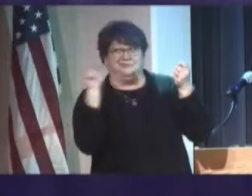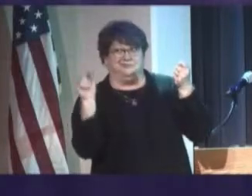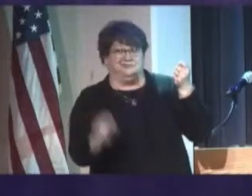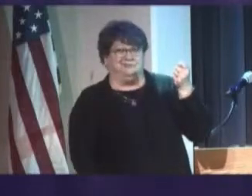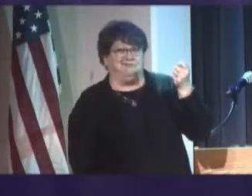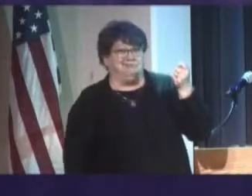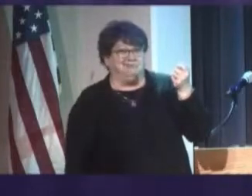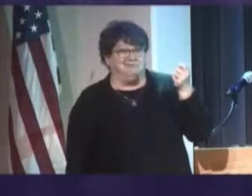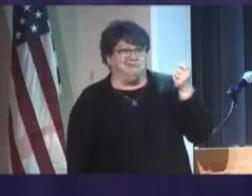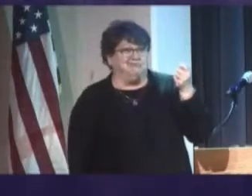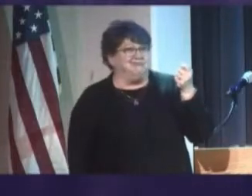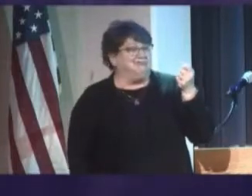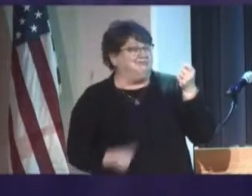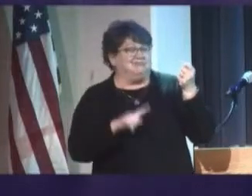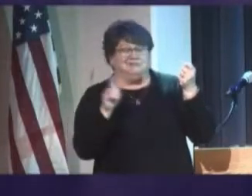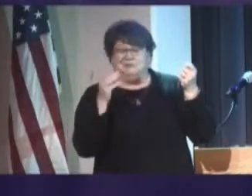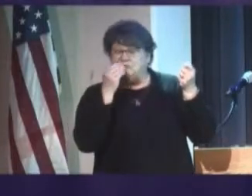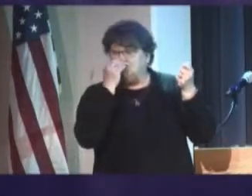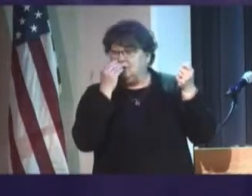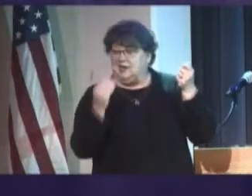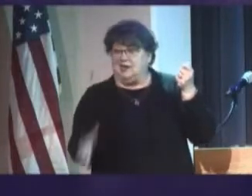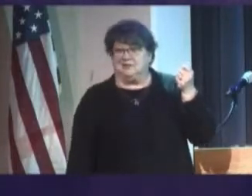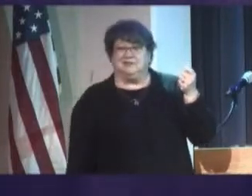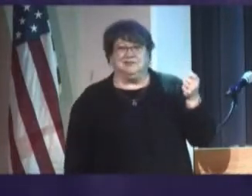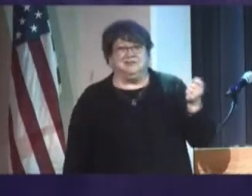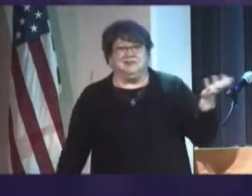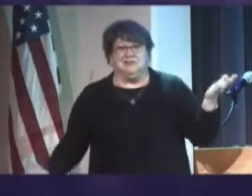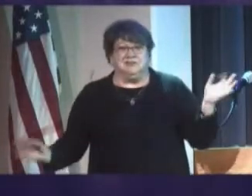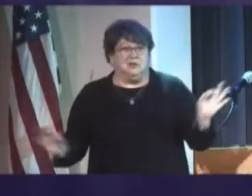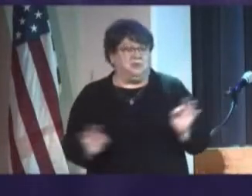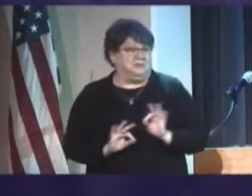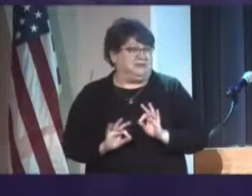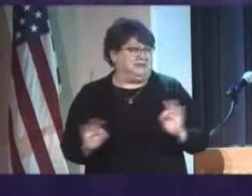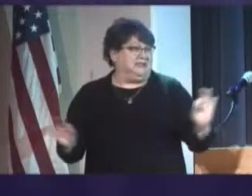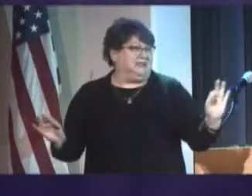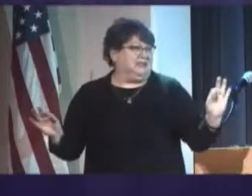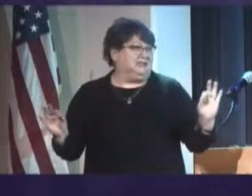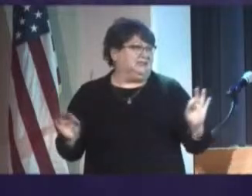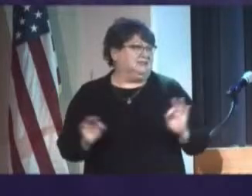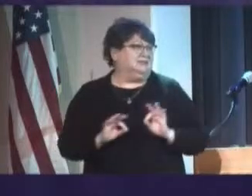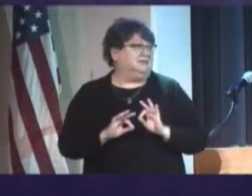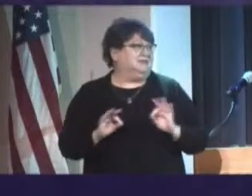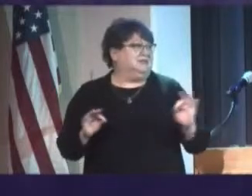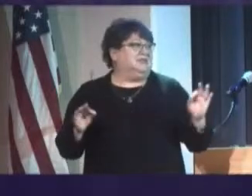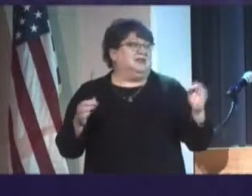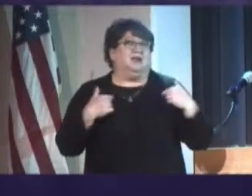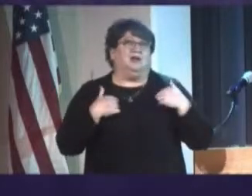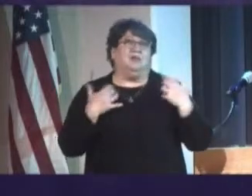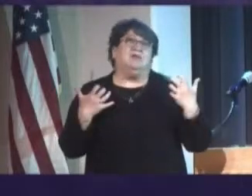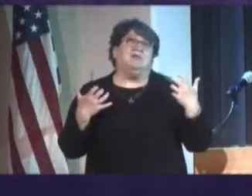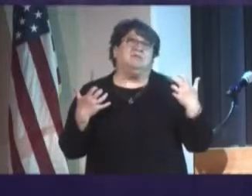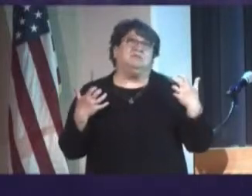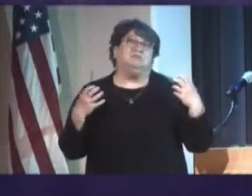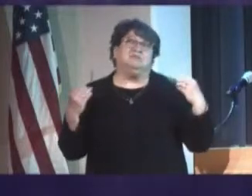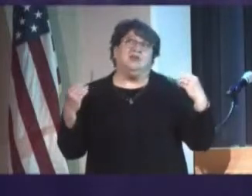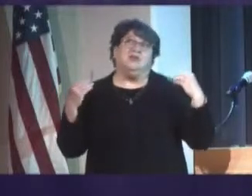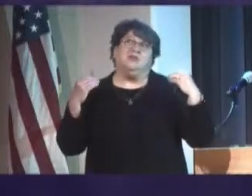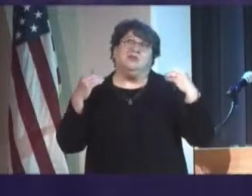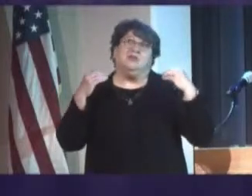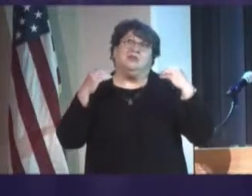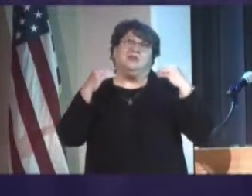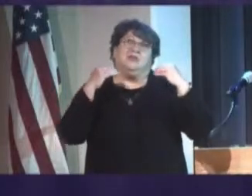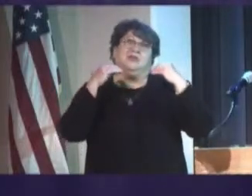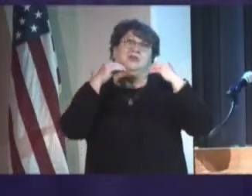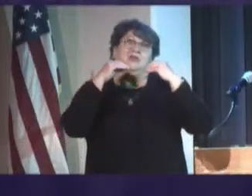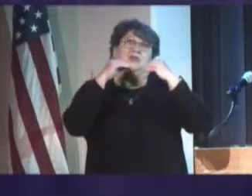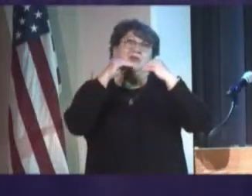got 20. But who cares? No big deal. I want